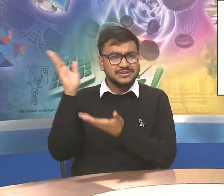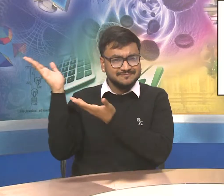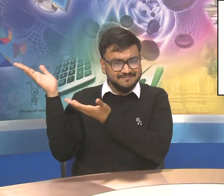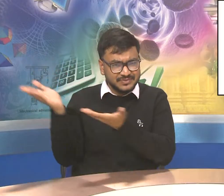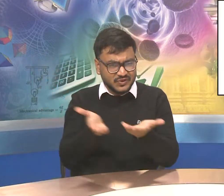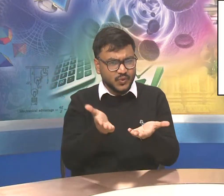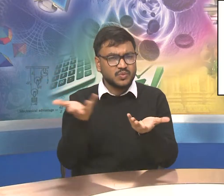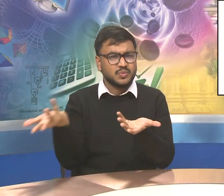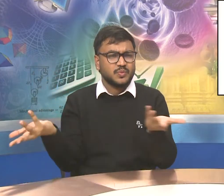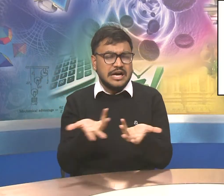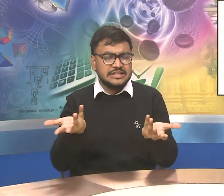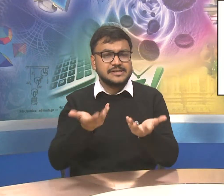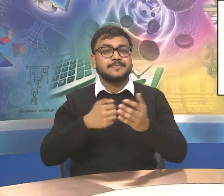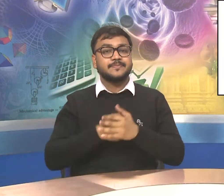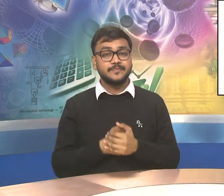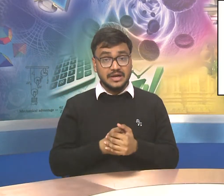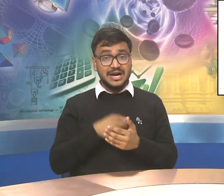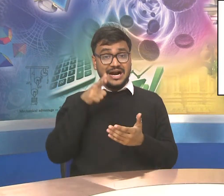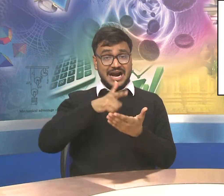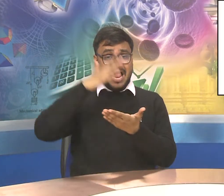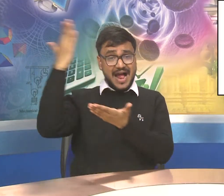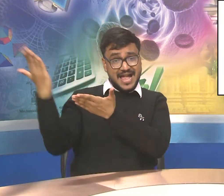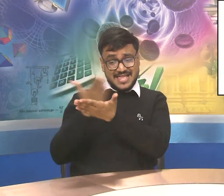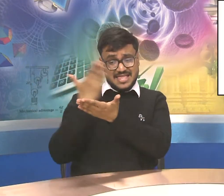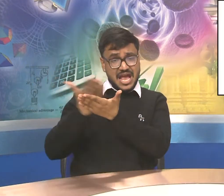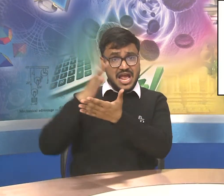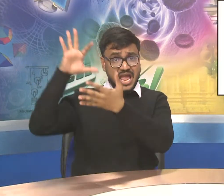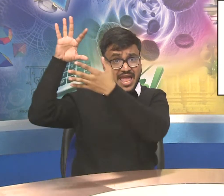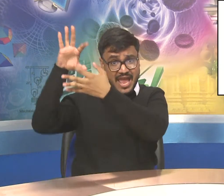Now we will look at what is information services.